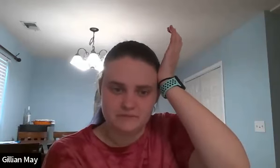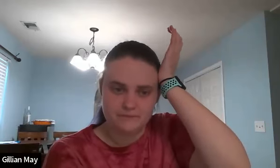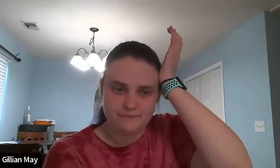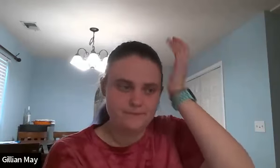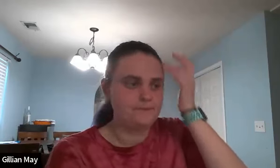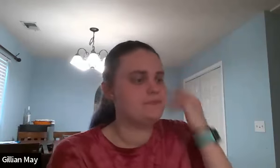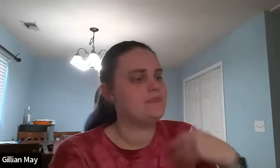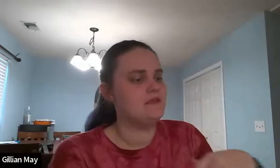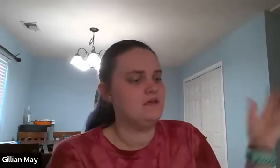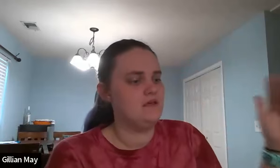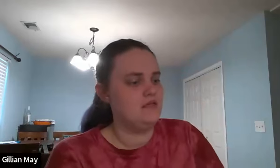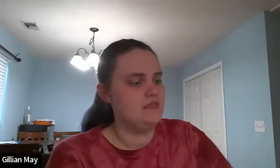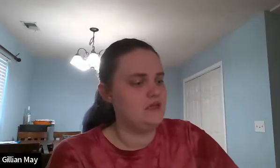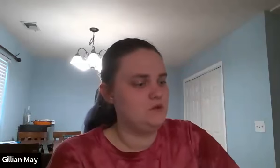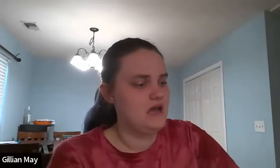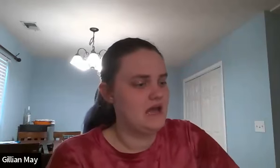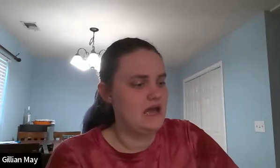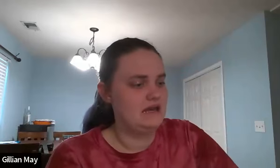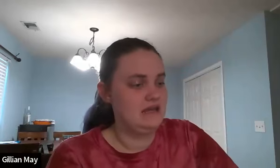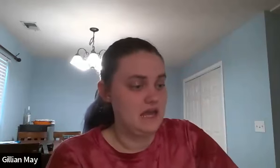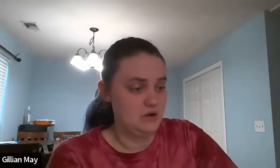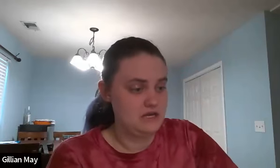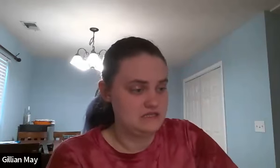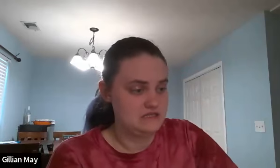Yep. Then we had carrot.